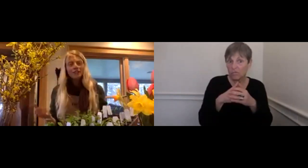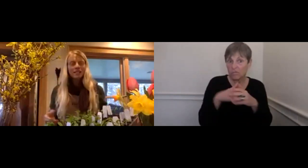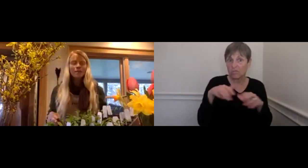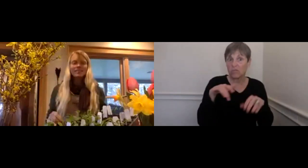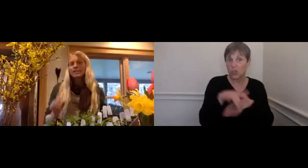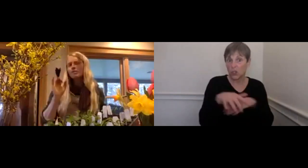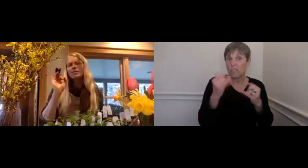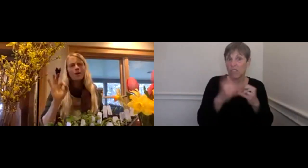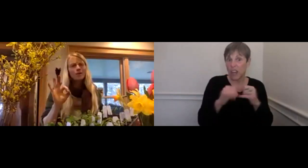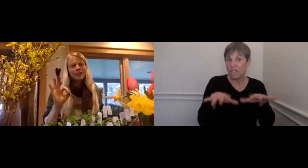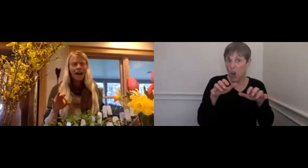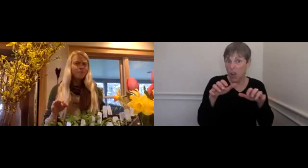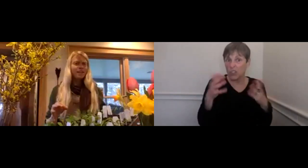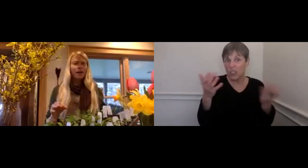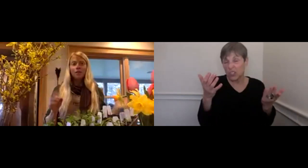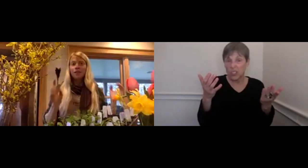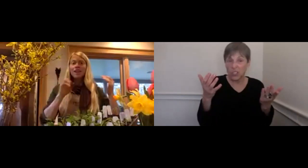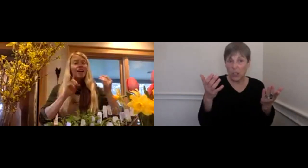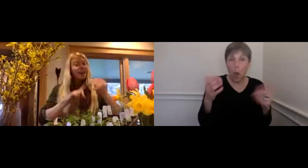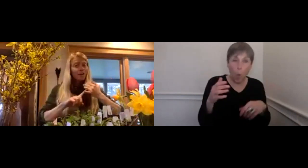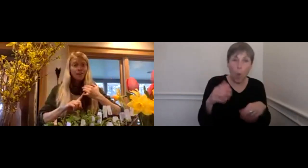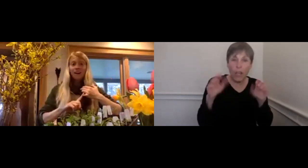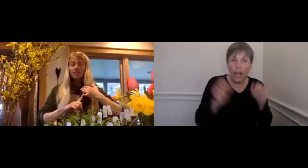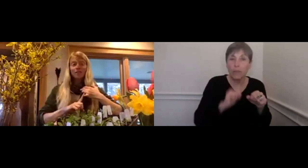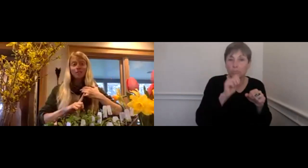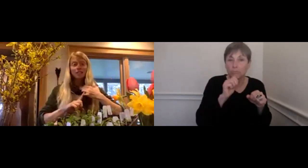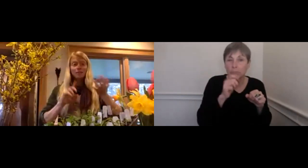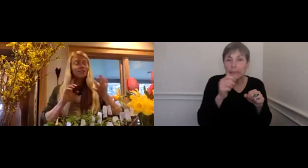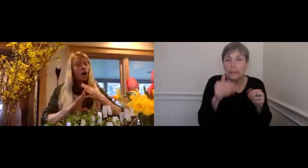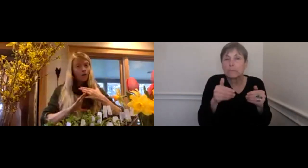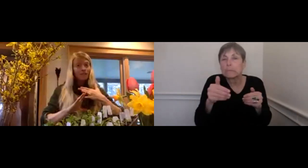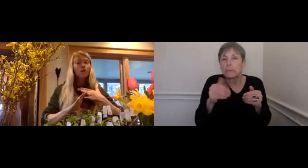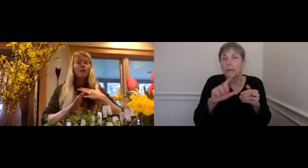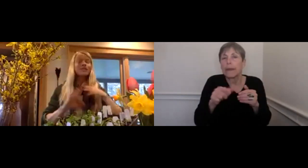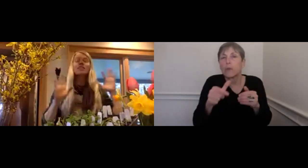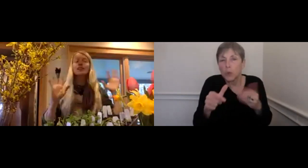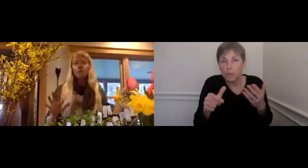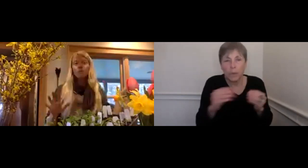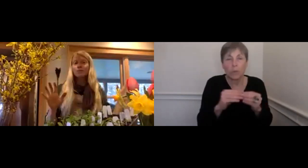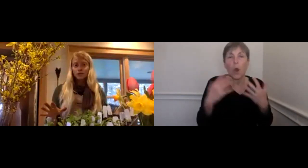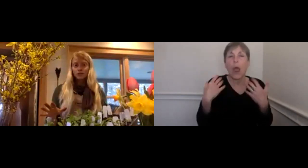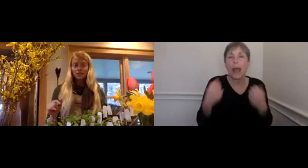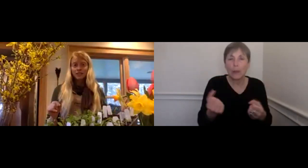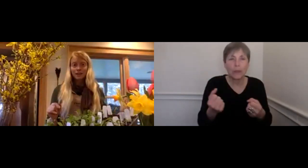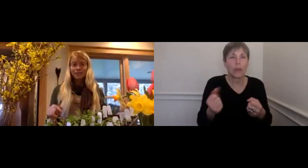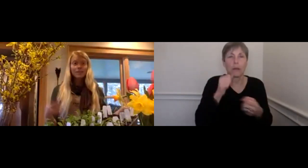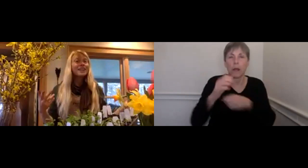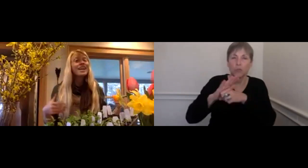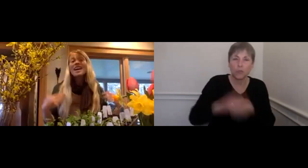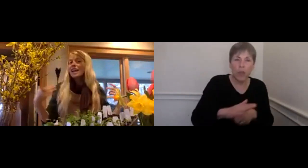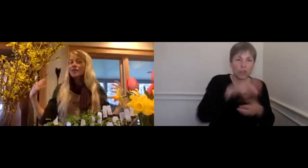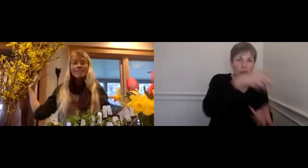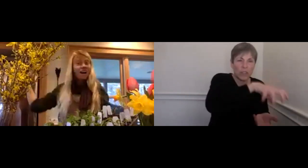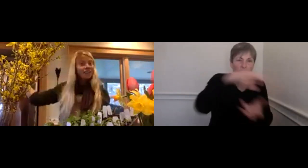young transplants, but they'll be totally happy, healthy, unstressed transplants, always more abundant than older, more stressed transplants.